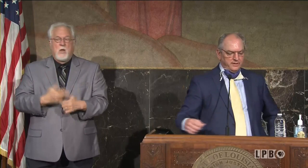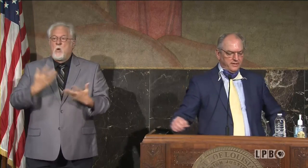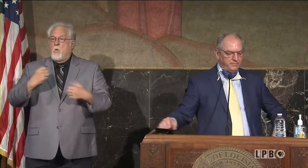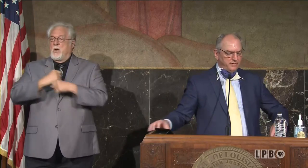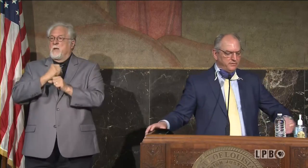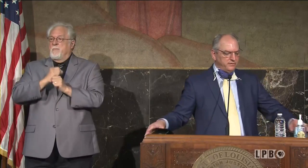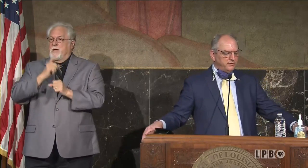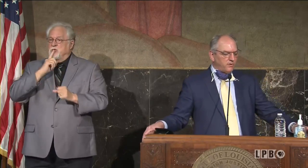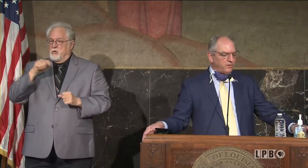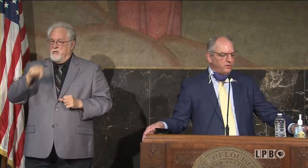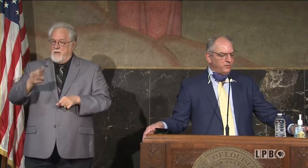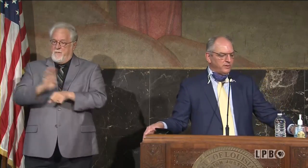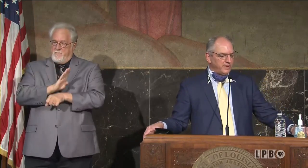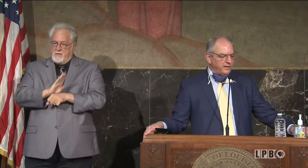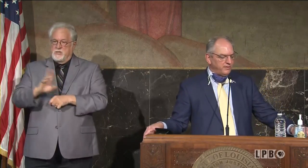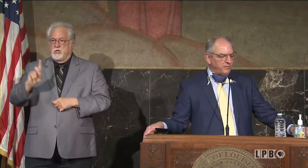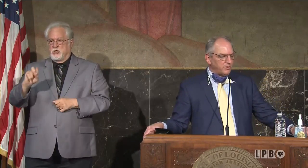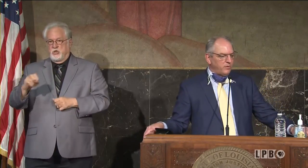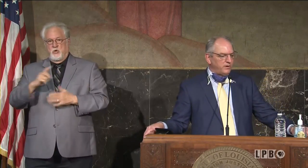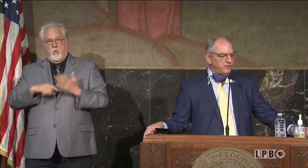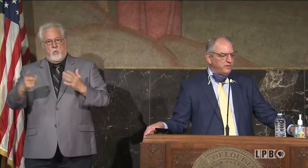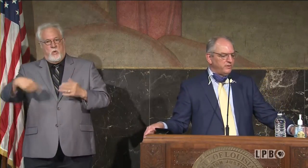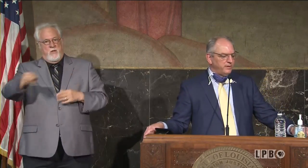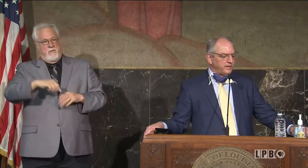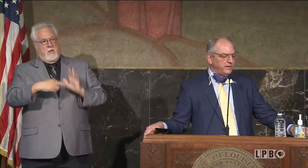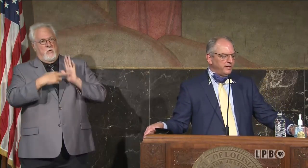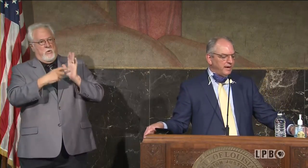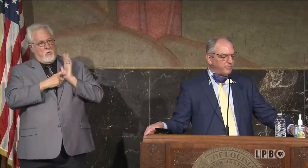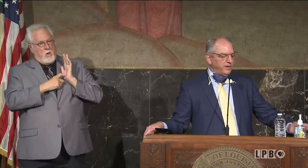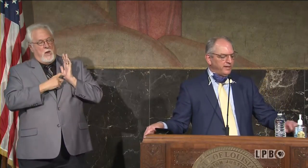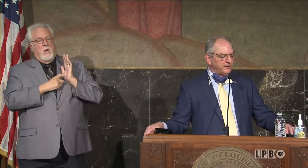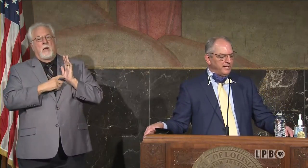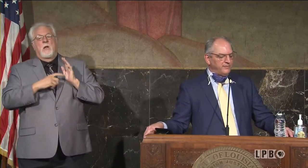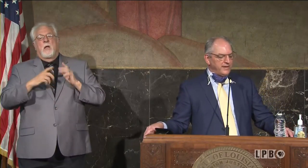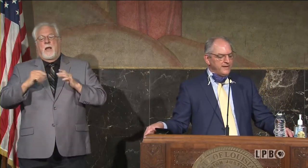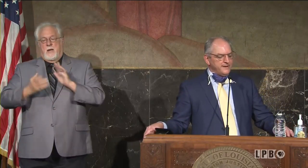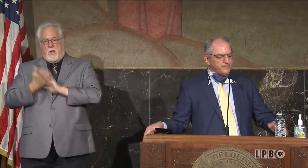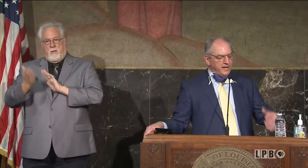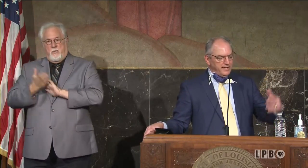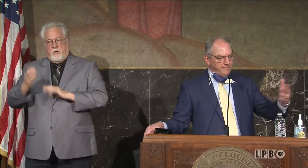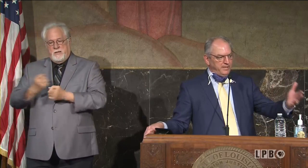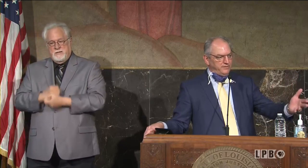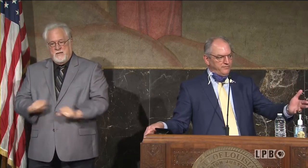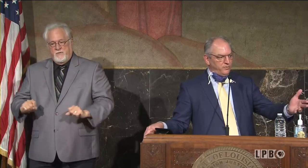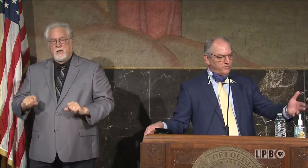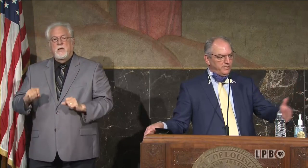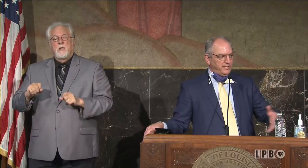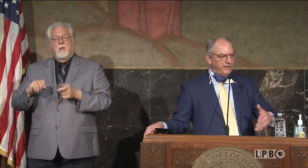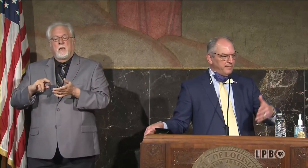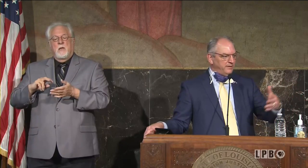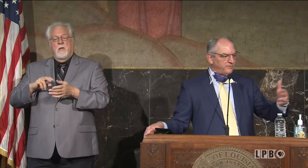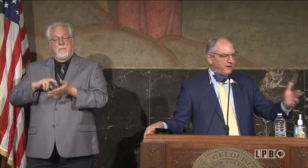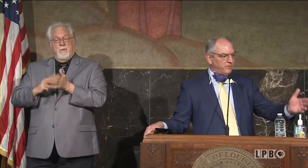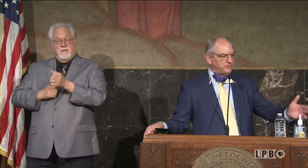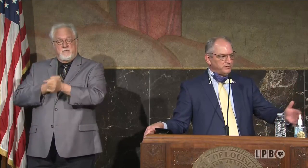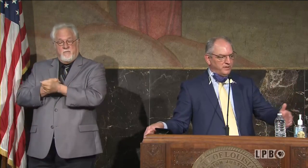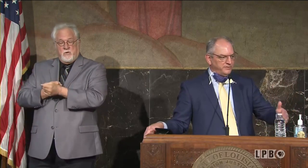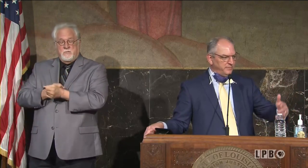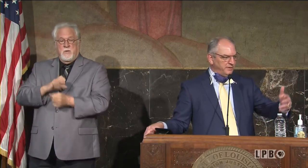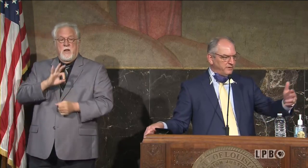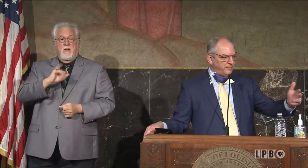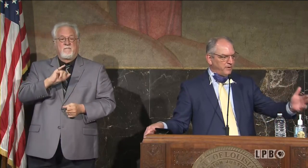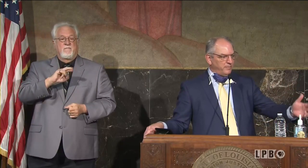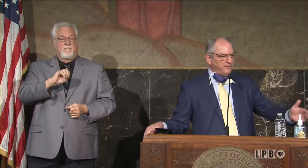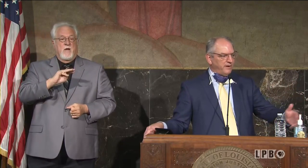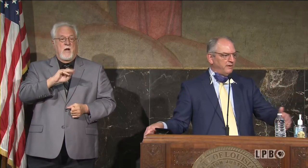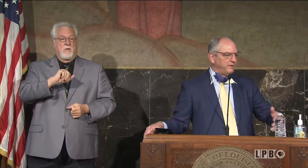sure that businesses are doing what they are required to do and operating safely. And that means enforcement, and that means fire marshal's office.